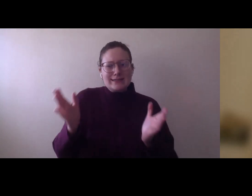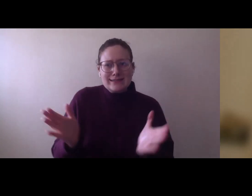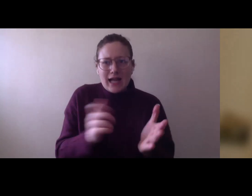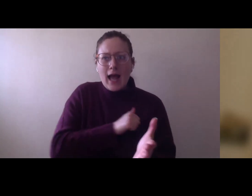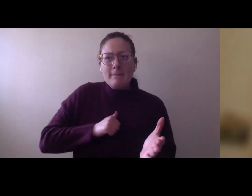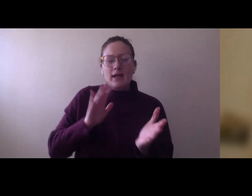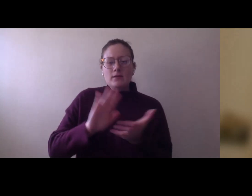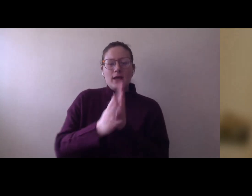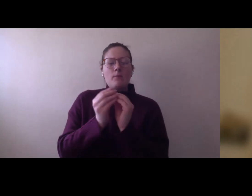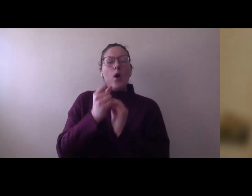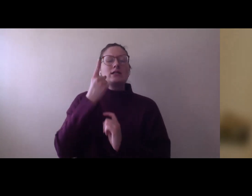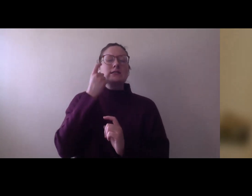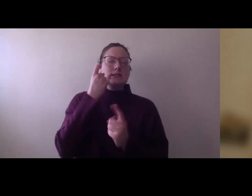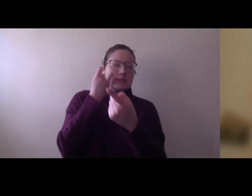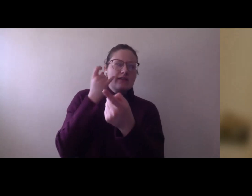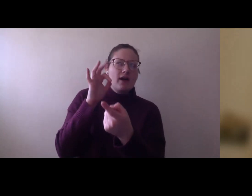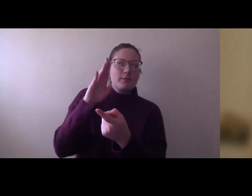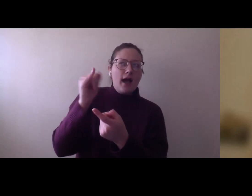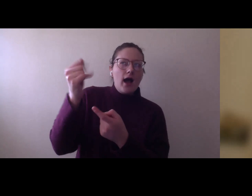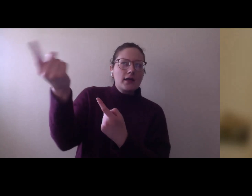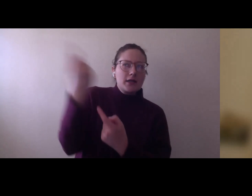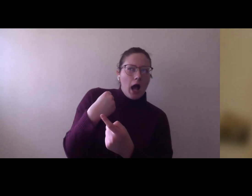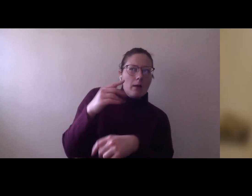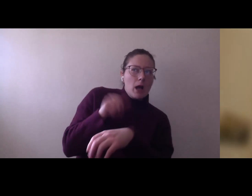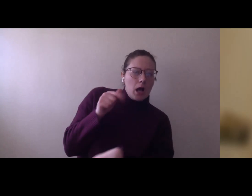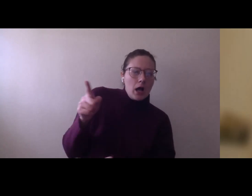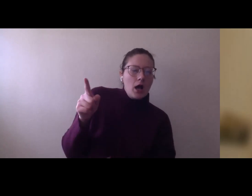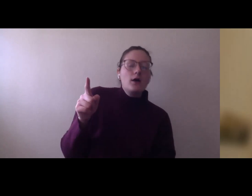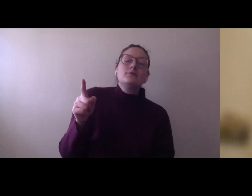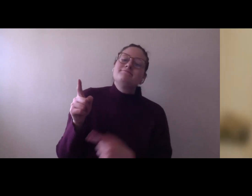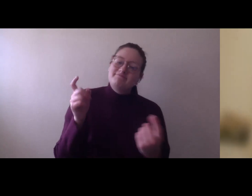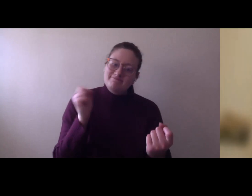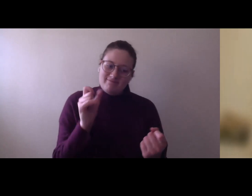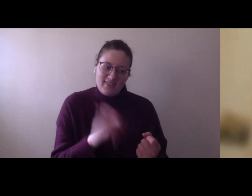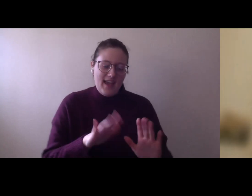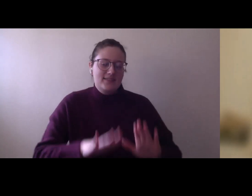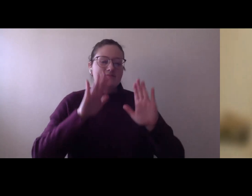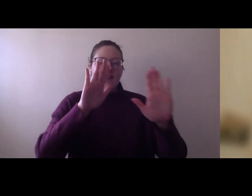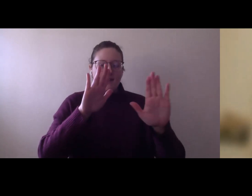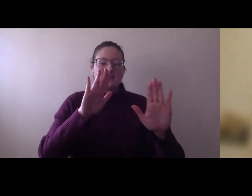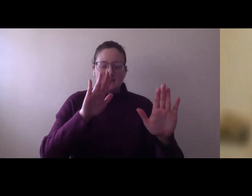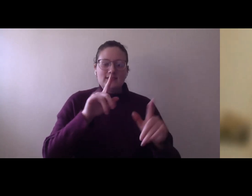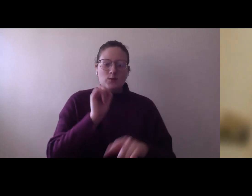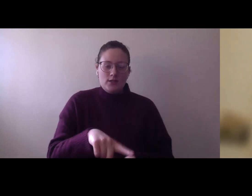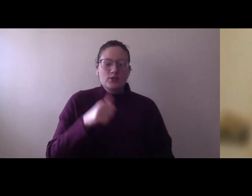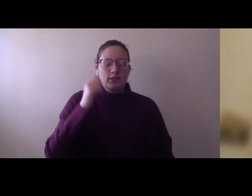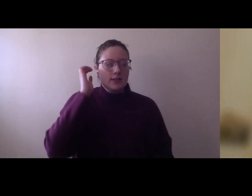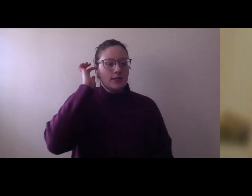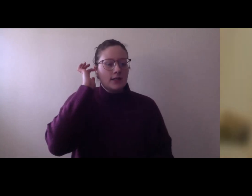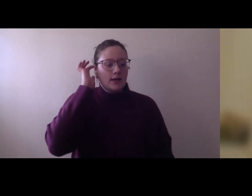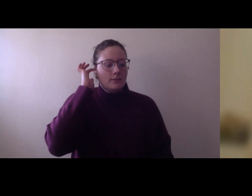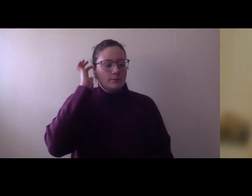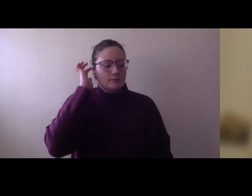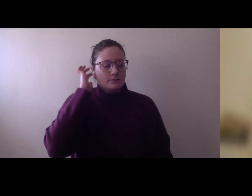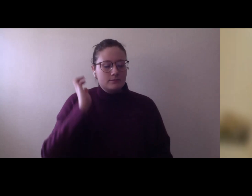more skeptical when the FBI comes calling? Yeah, that's excellent question.